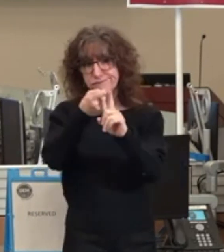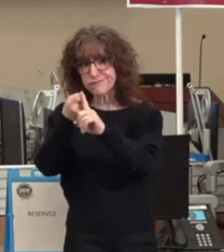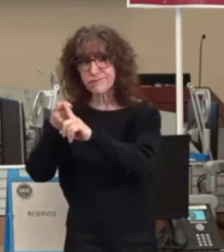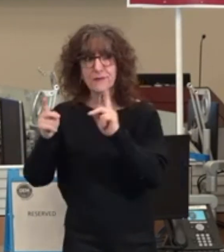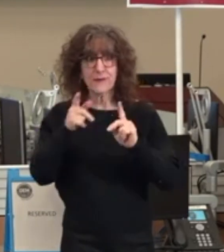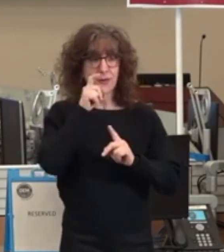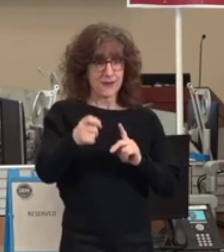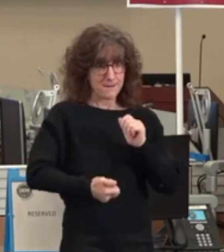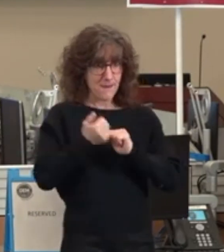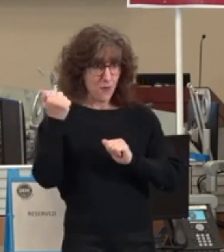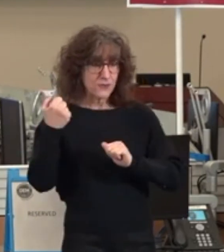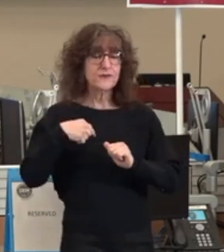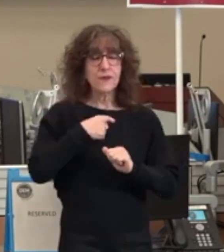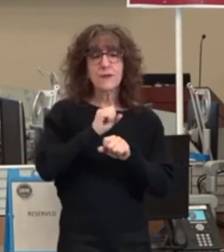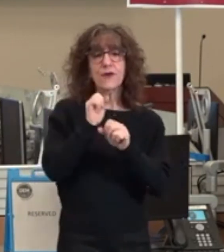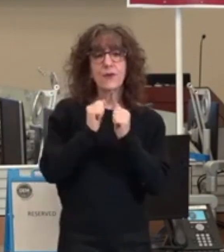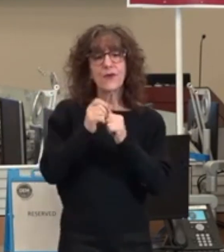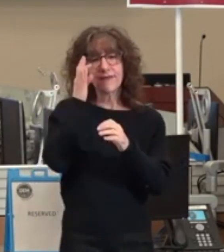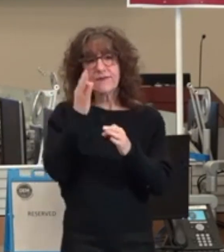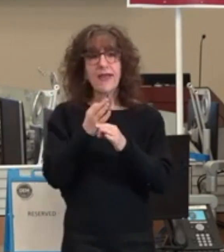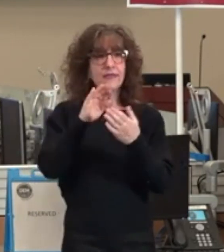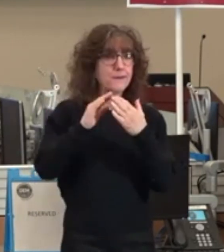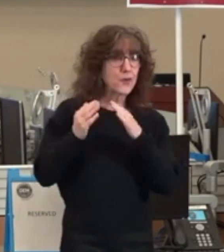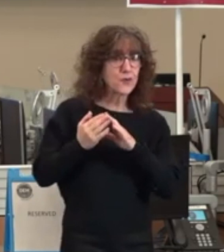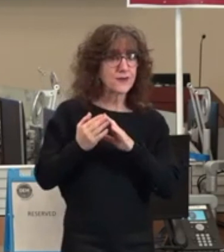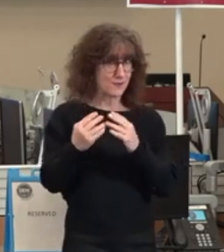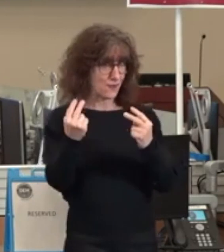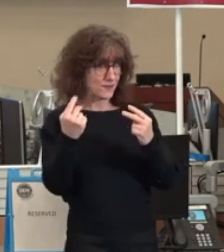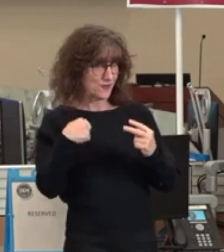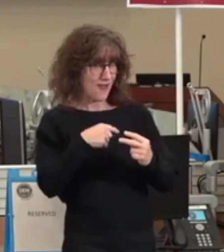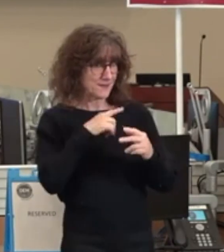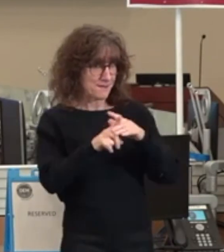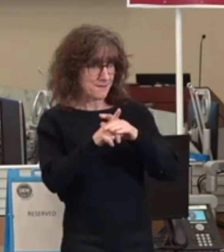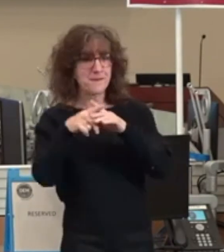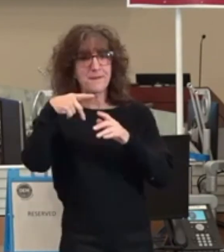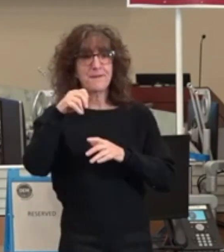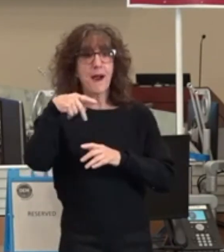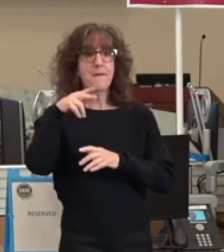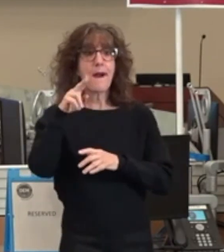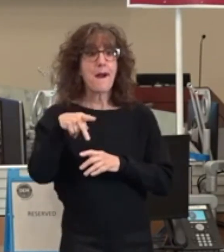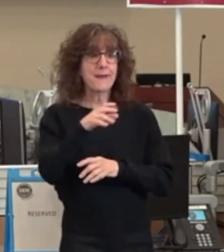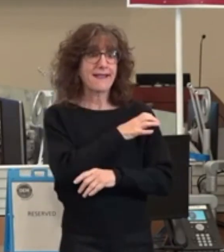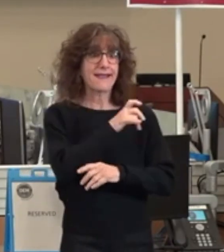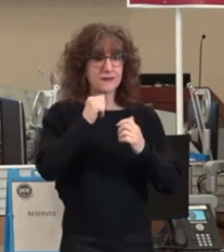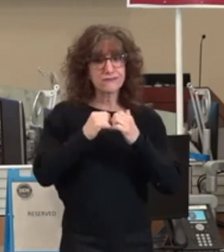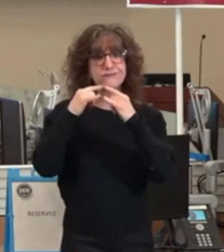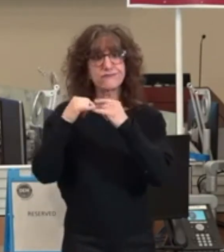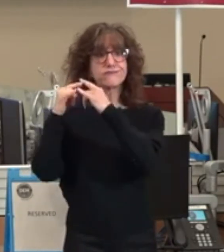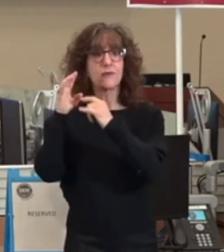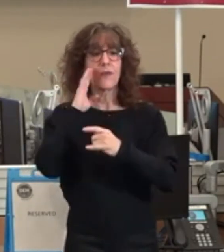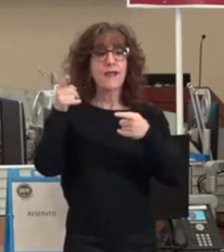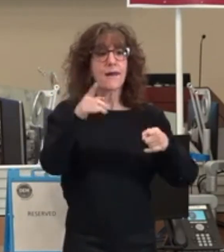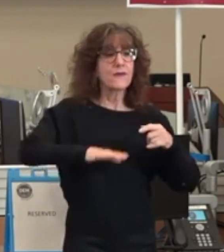it most. And so we're going to be working with the faith community. Look out for us for pop-up clinics that we're going to be hosting around the